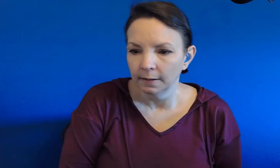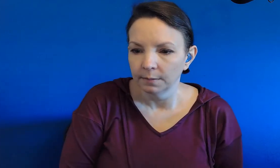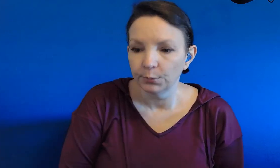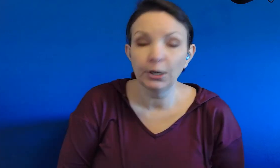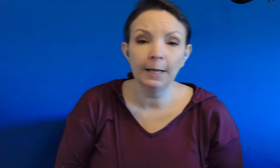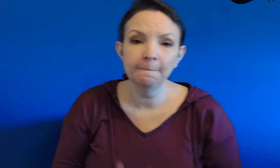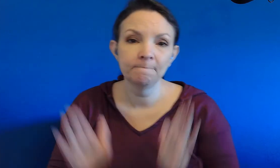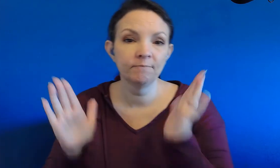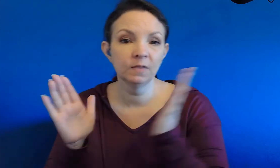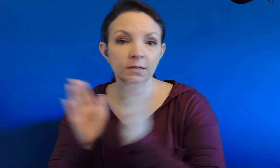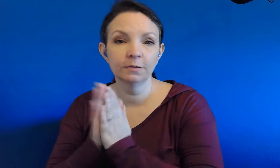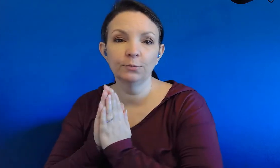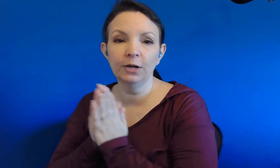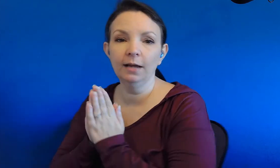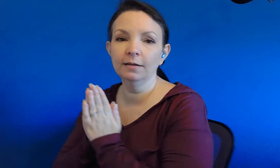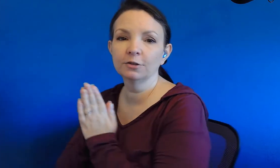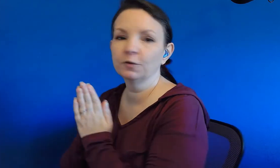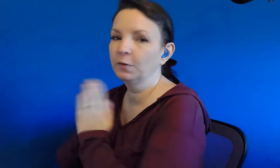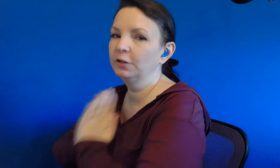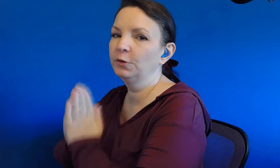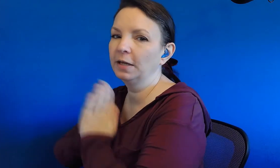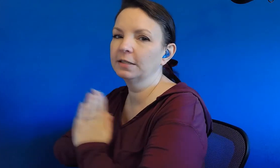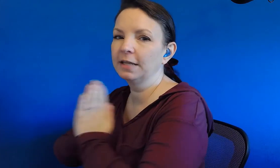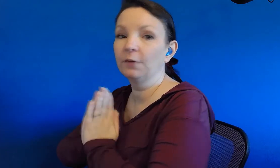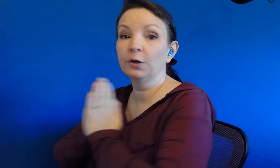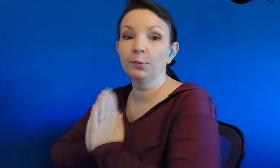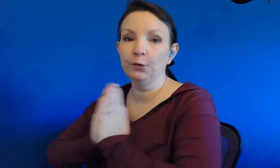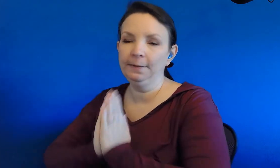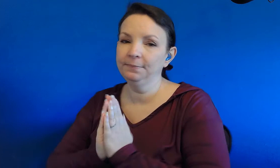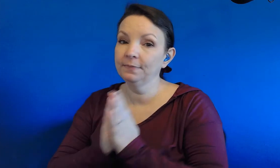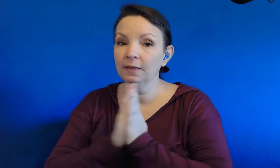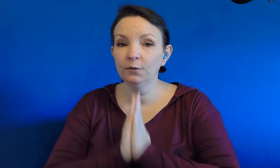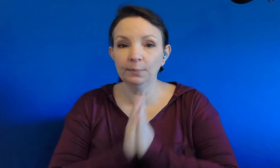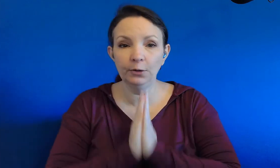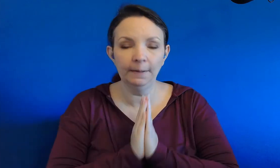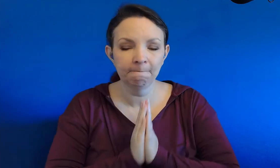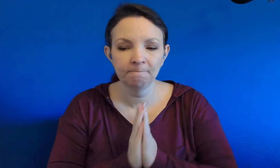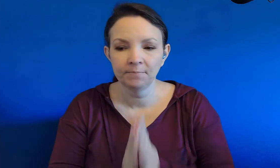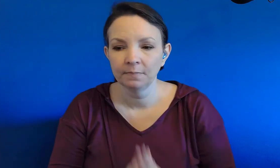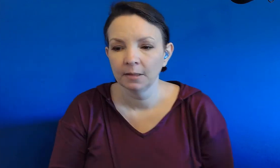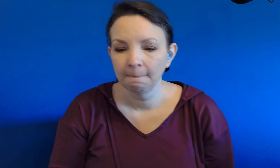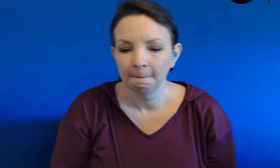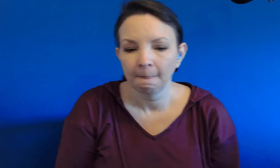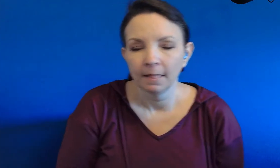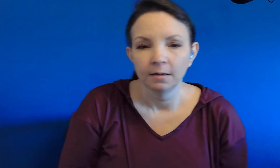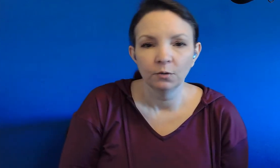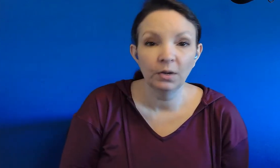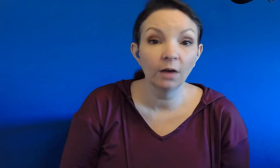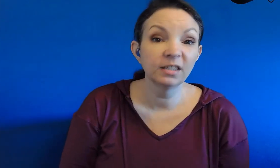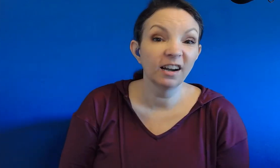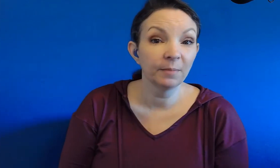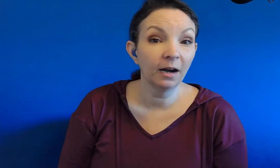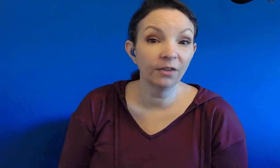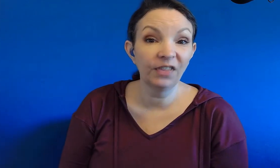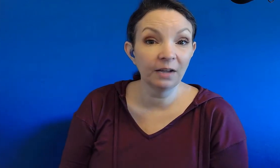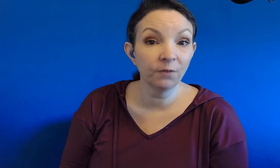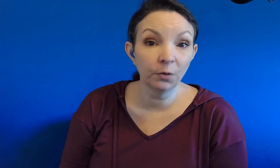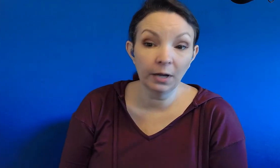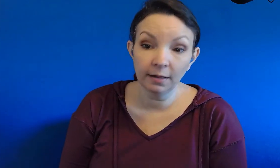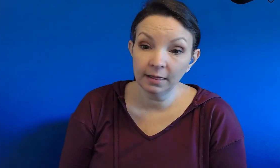Pray. Pray is just putting 2 hands down. We go pray. We pray. We all talk about how thankful we are at